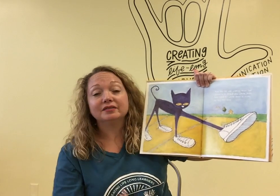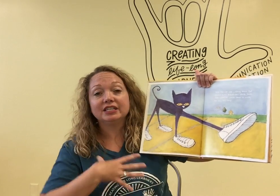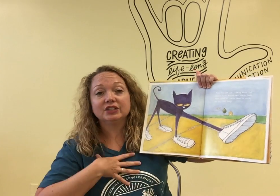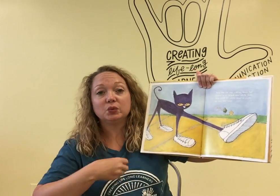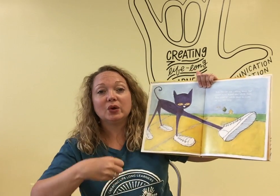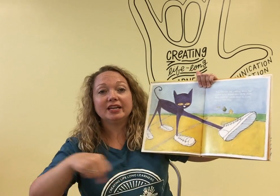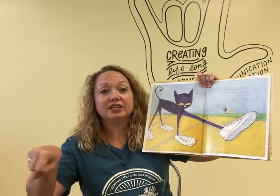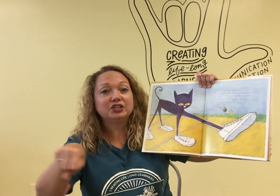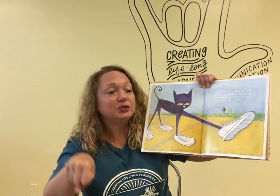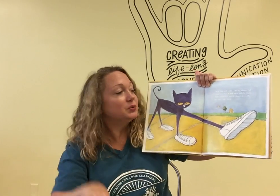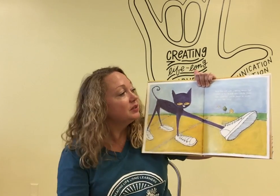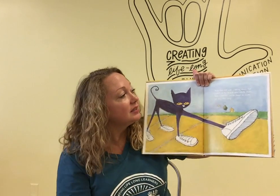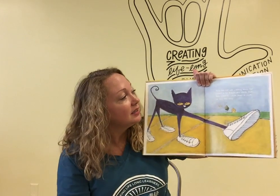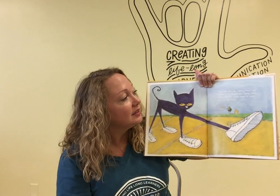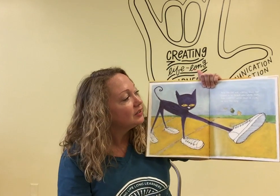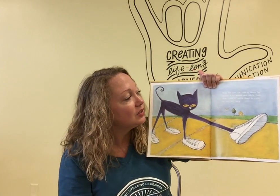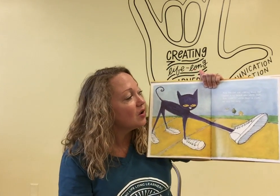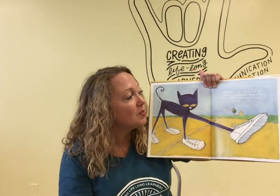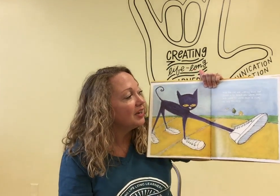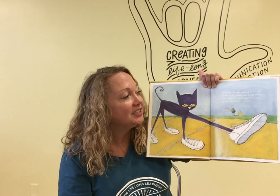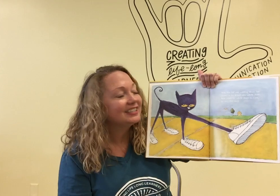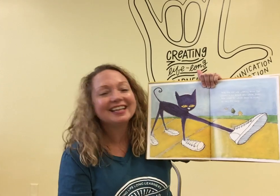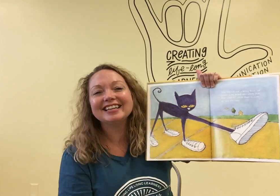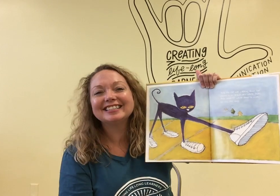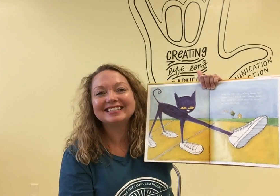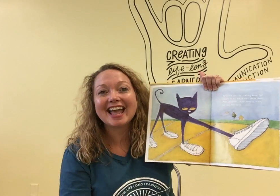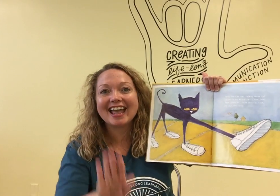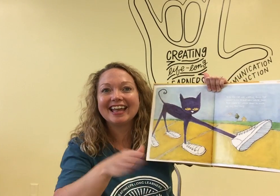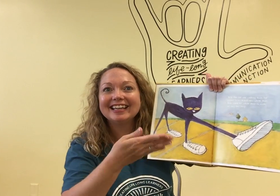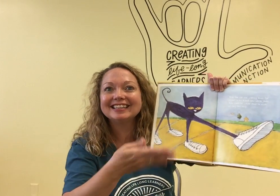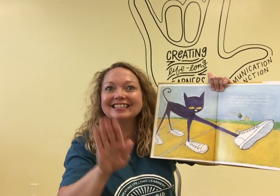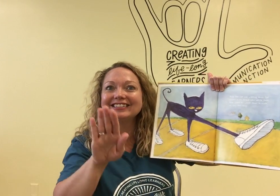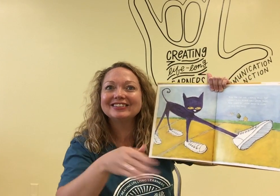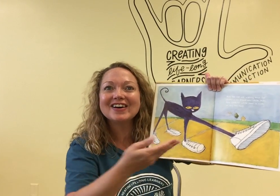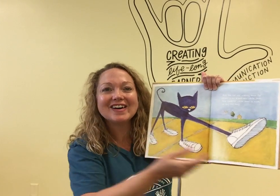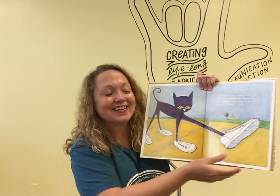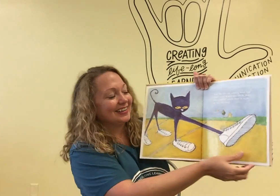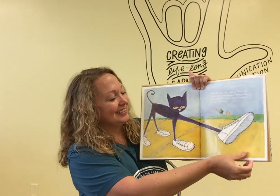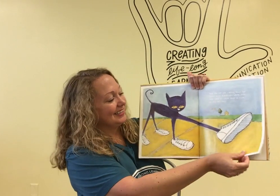his white shoes so much that he sang this song.